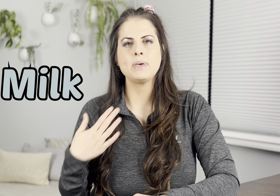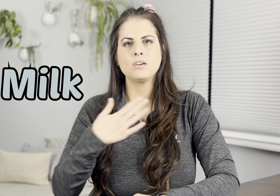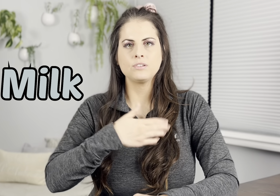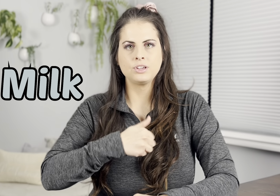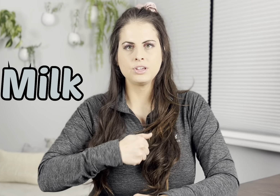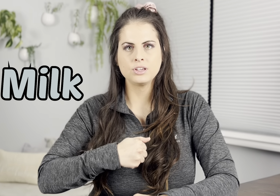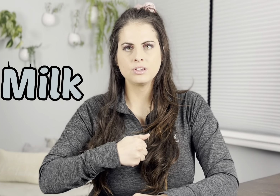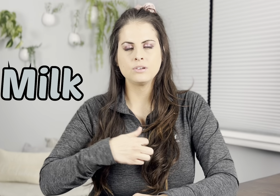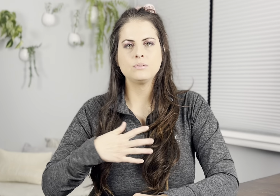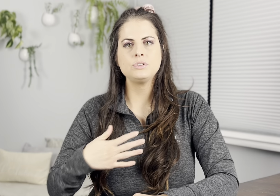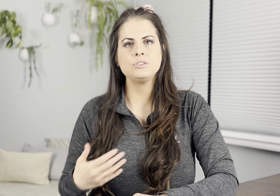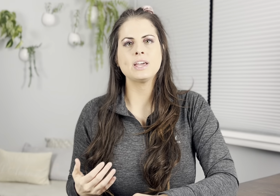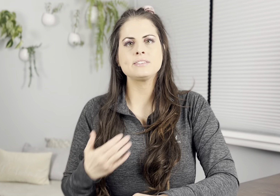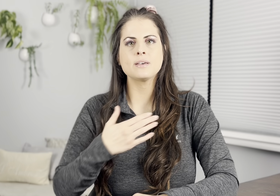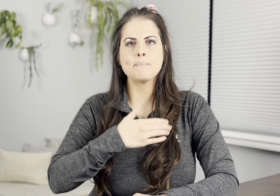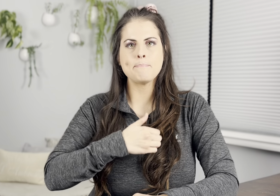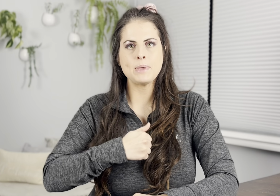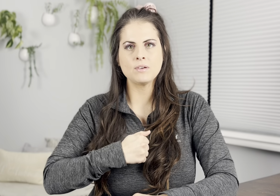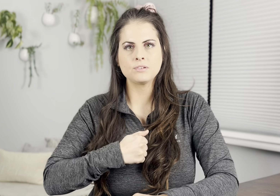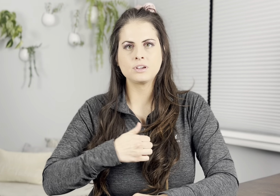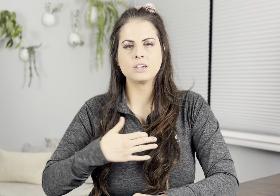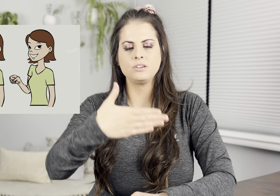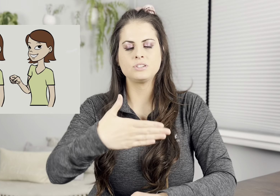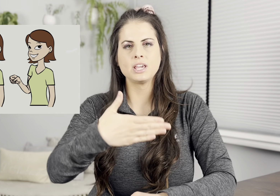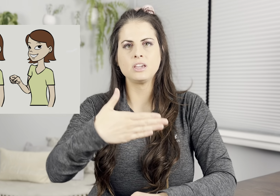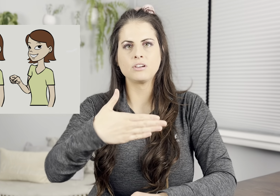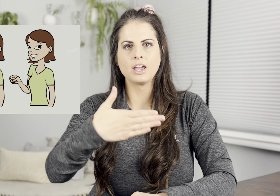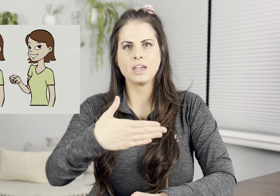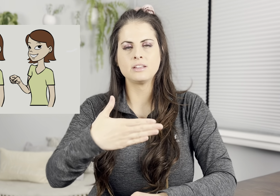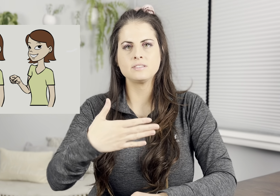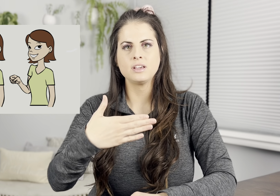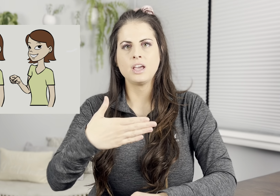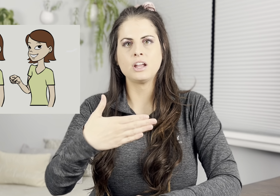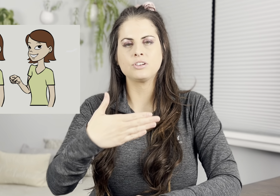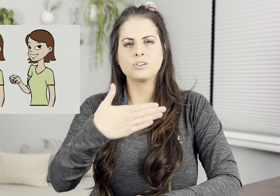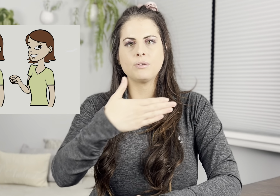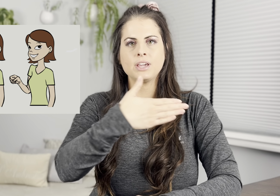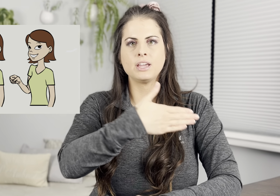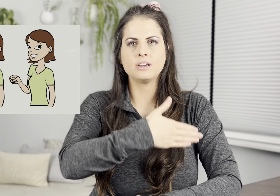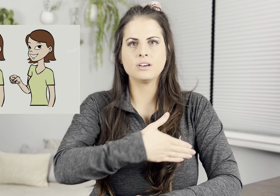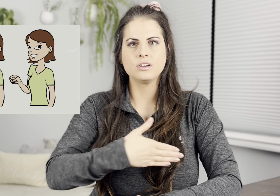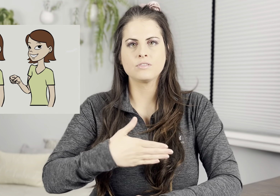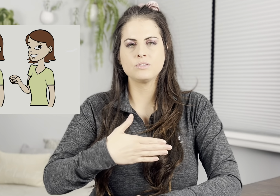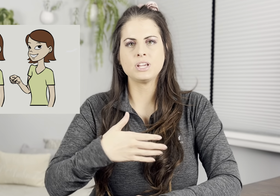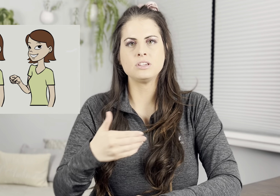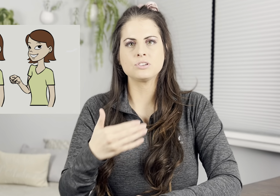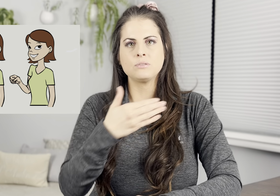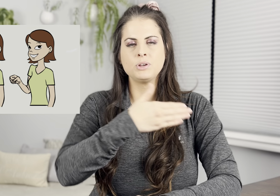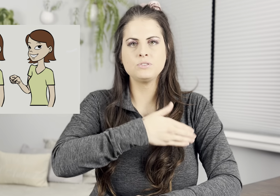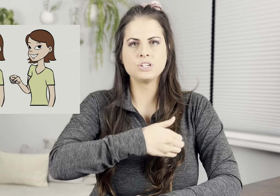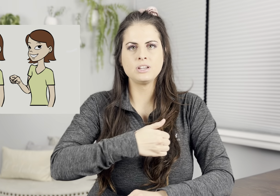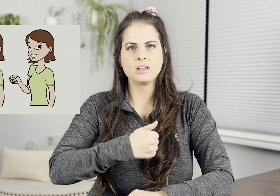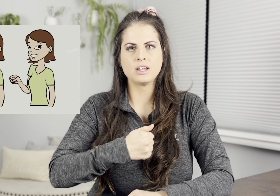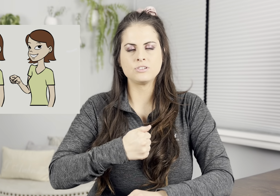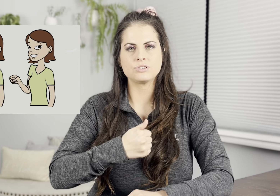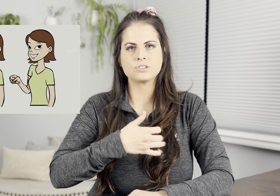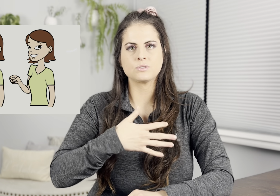Milk. Would you like some milk? You're taking your hand and you're going in a rotational motion and you're just